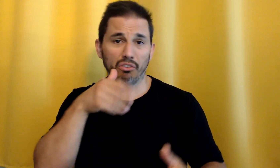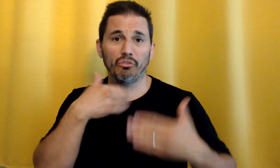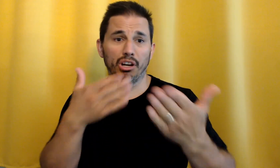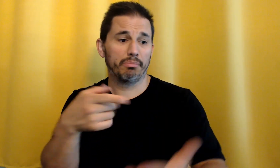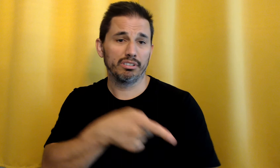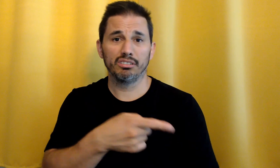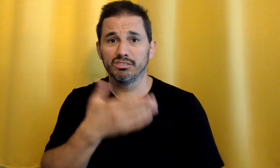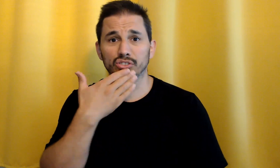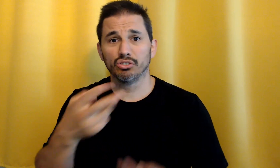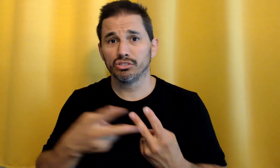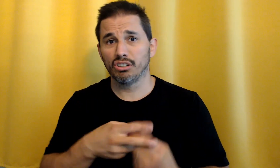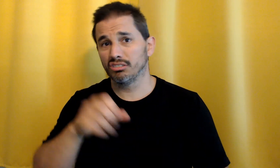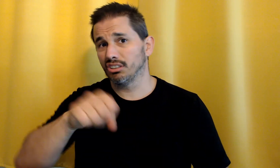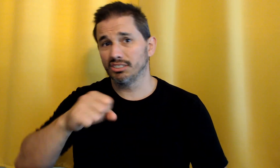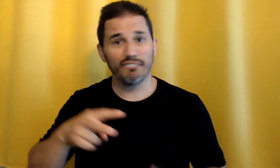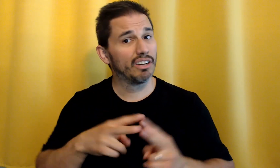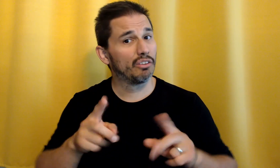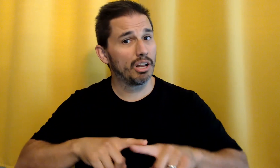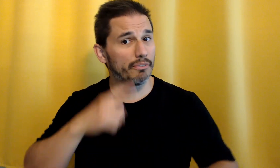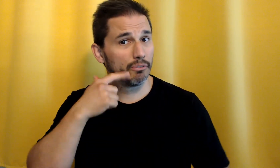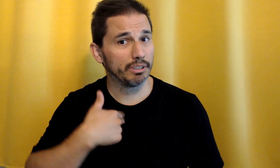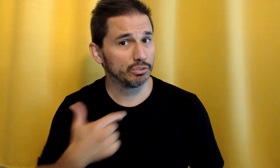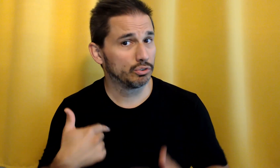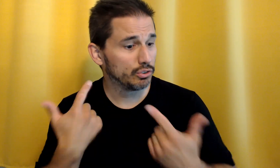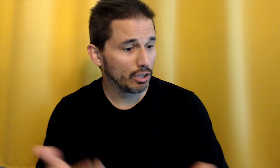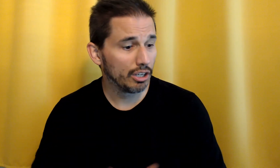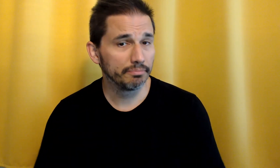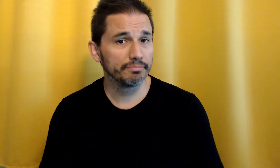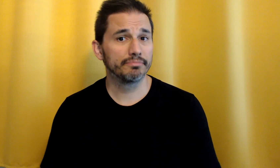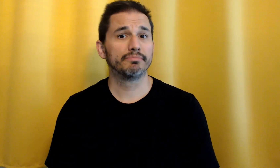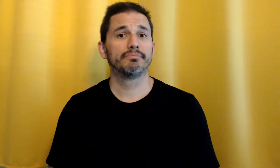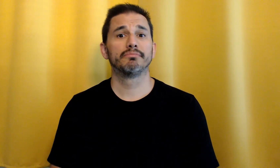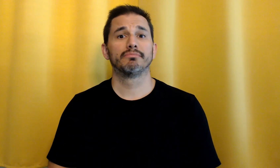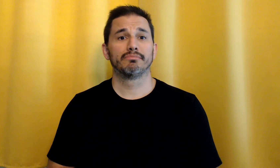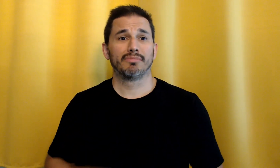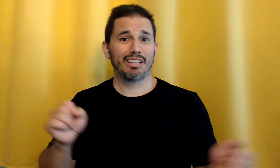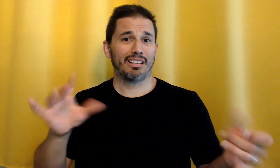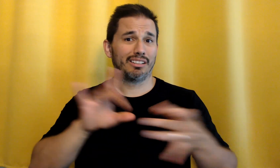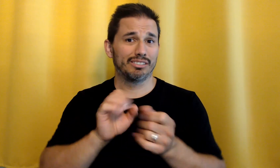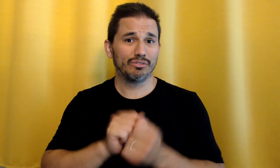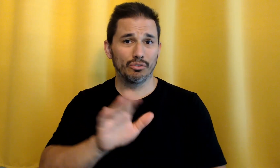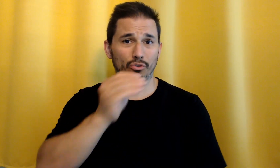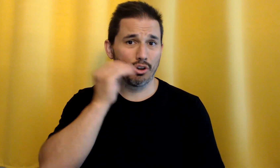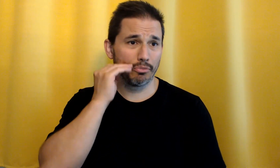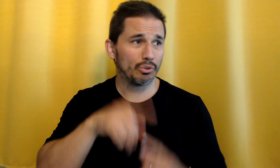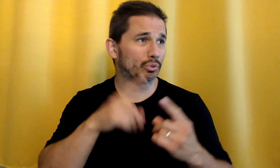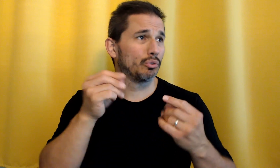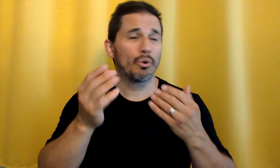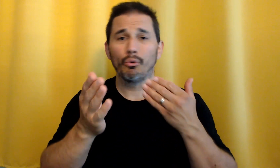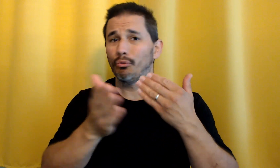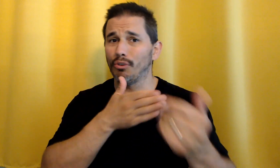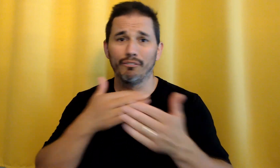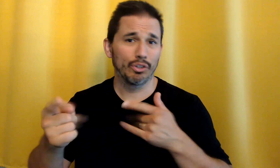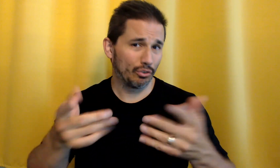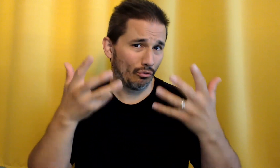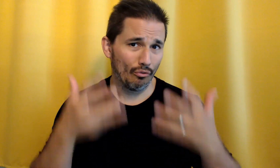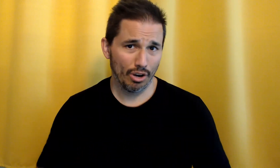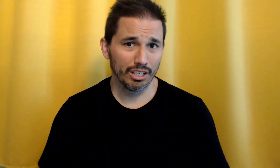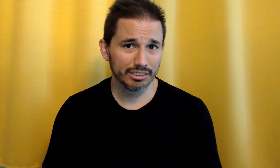Really, in conclusion, I would definitely recommend this lock. It's been great for me since I've gotten it. You